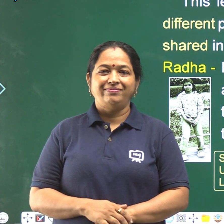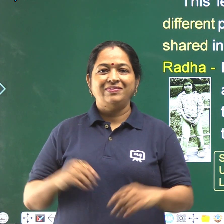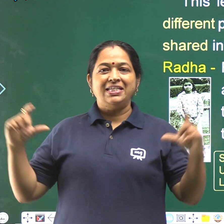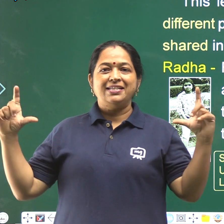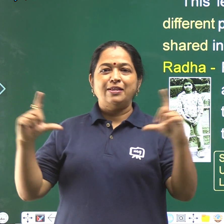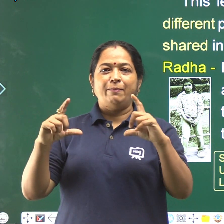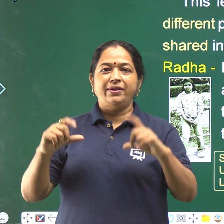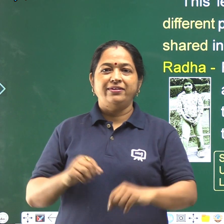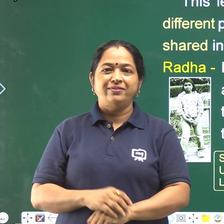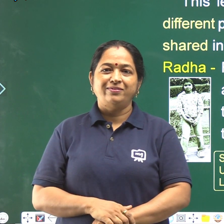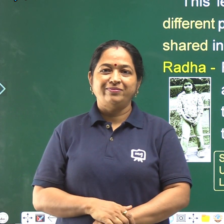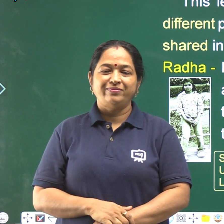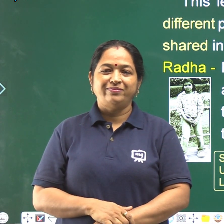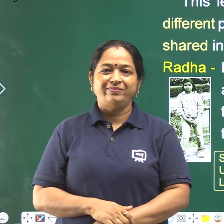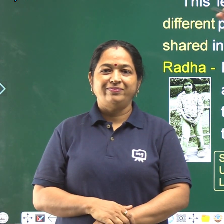Summary.